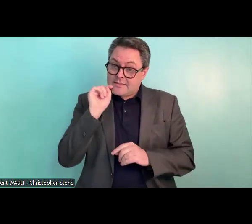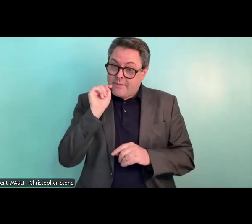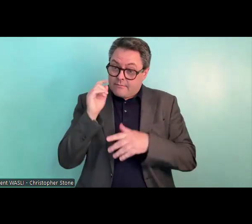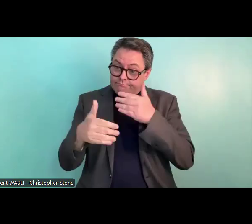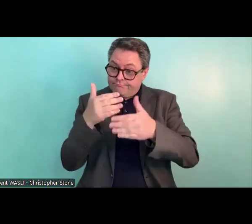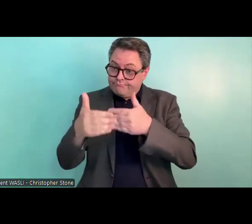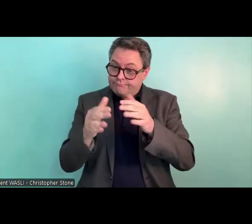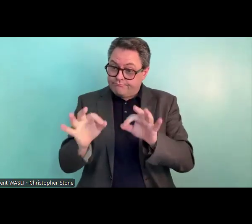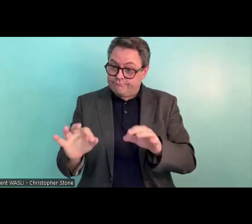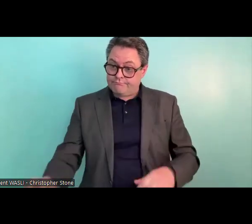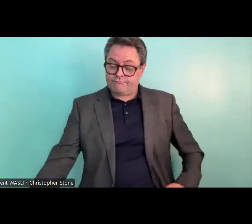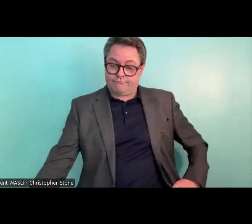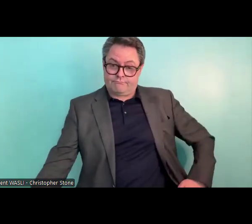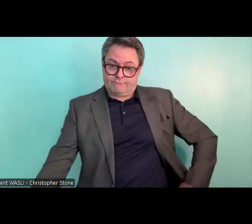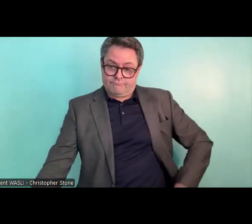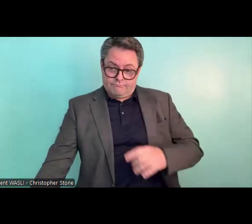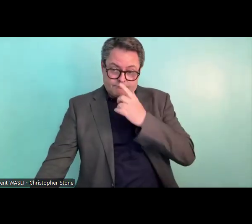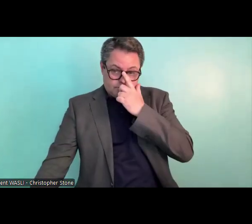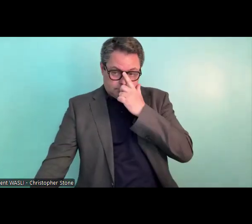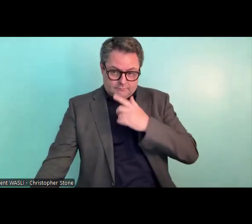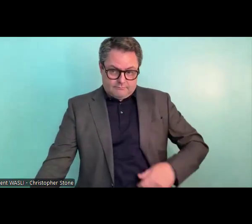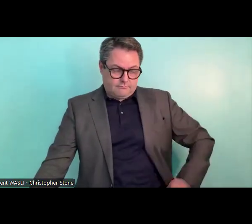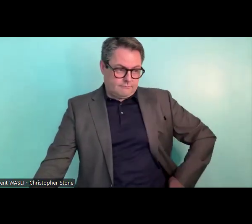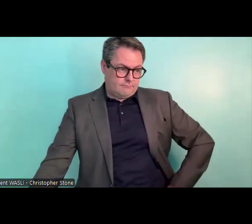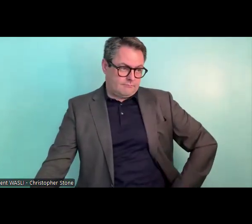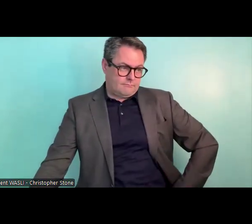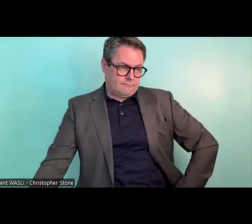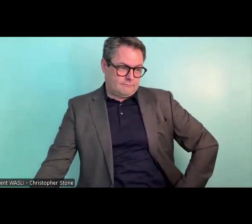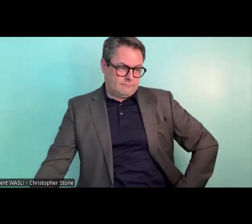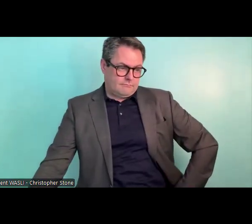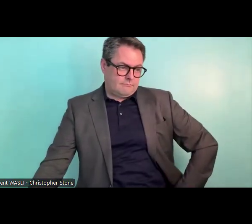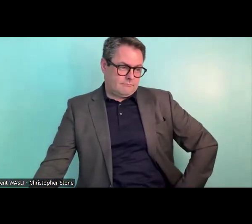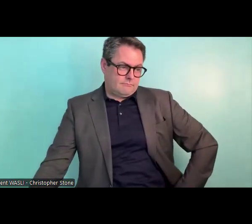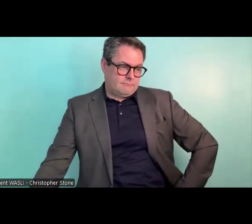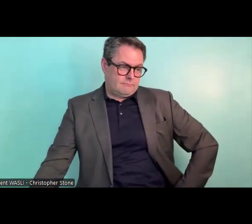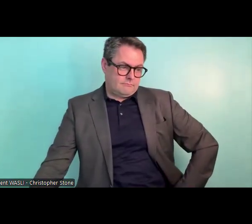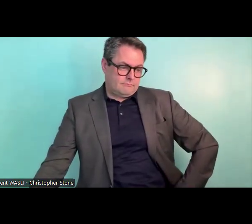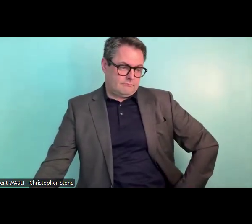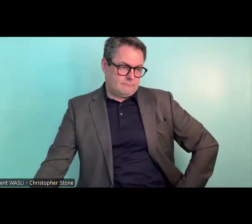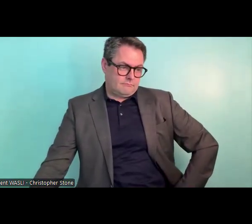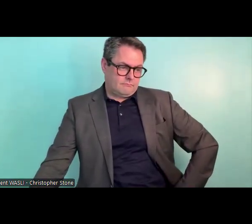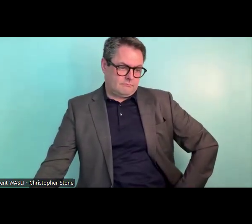Okay. So Timothy, just let me know that that group's been set up and we can proceed.